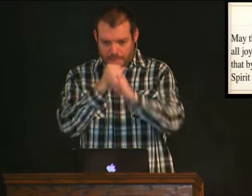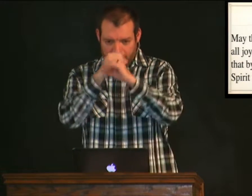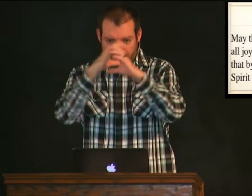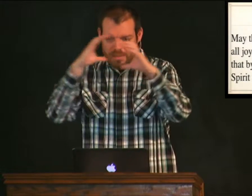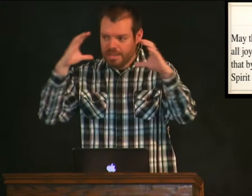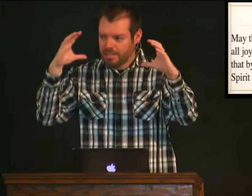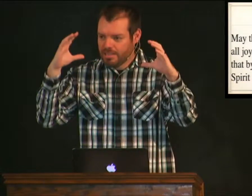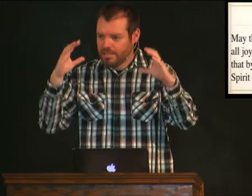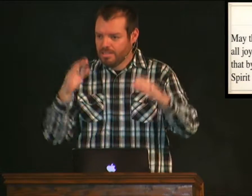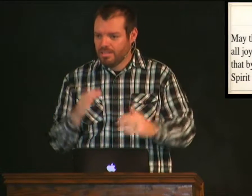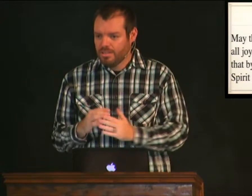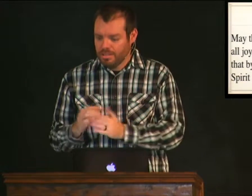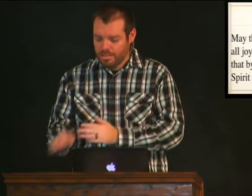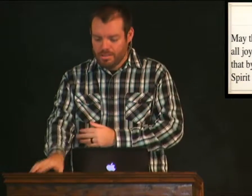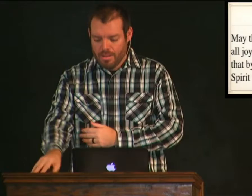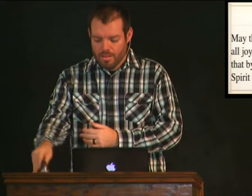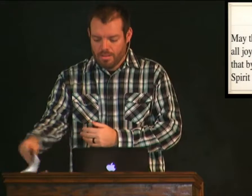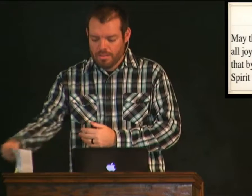it magnifies.